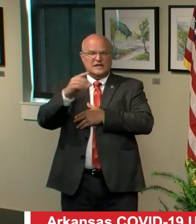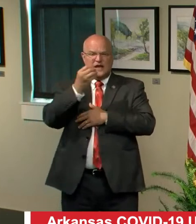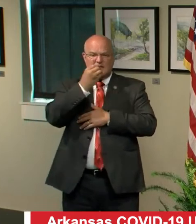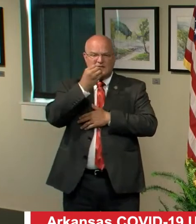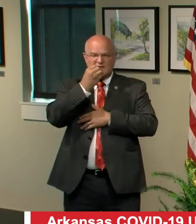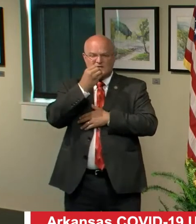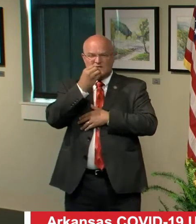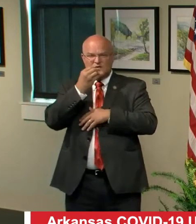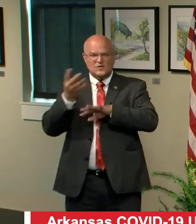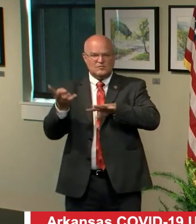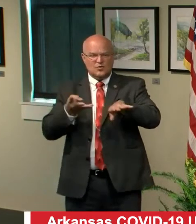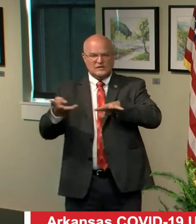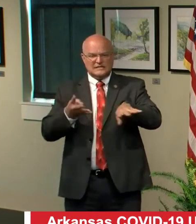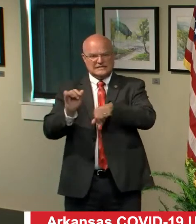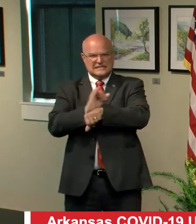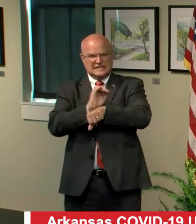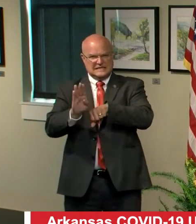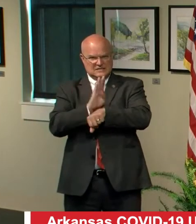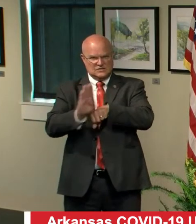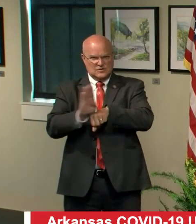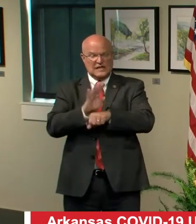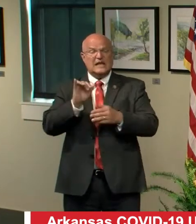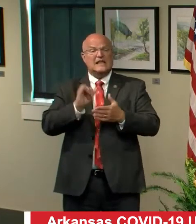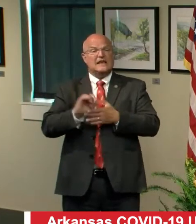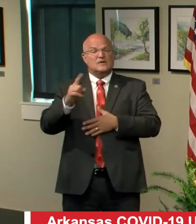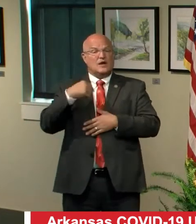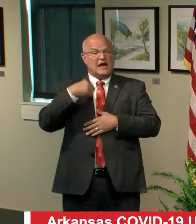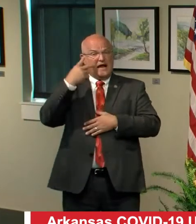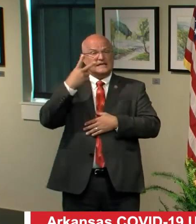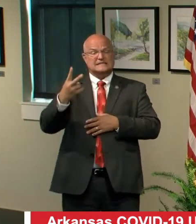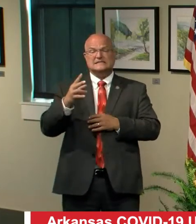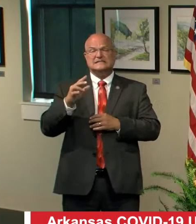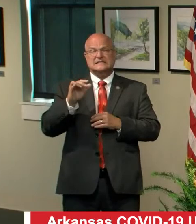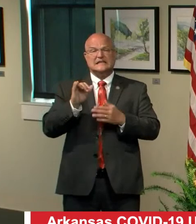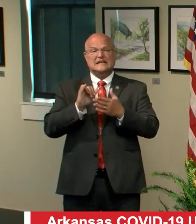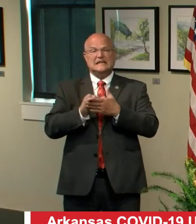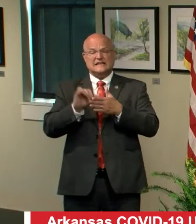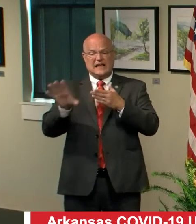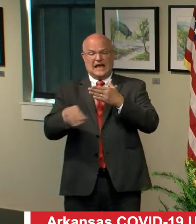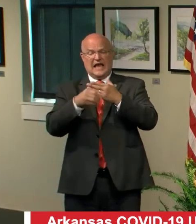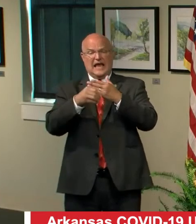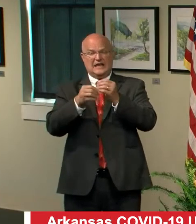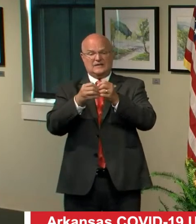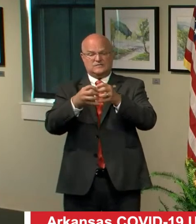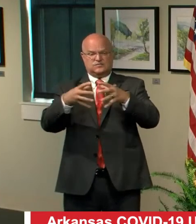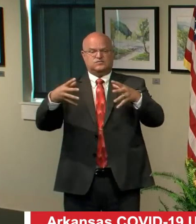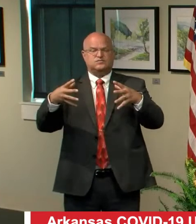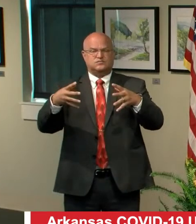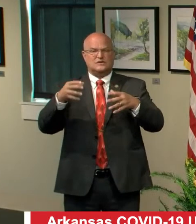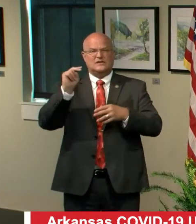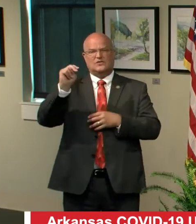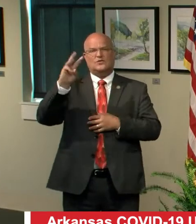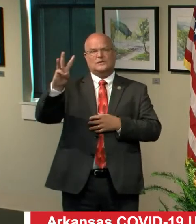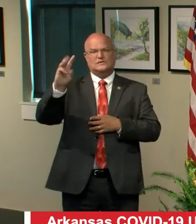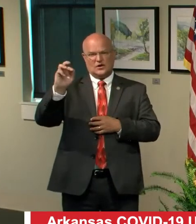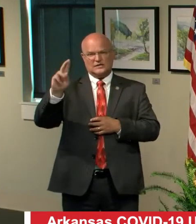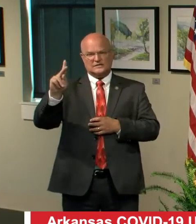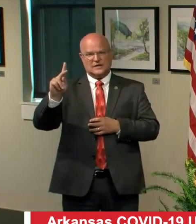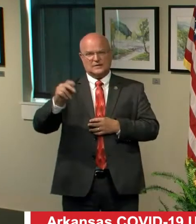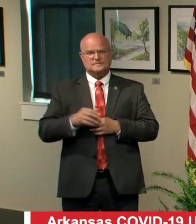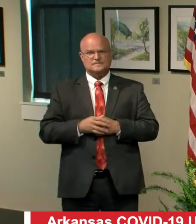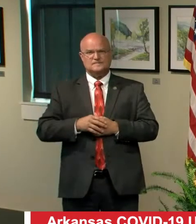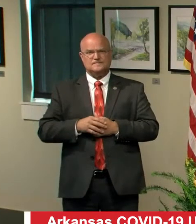processing industry. And so that is really where I see the added growth there in Northwest